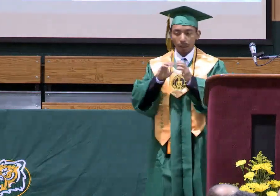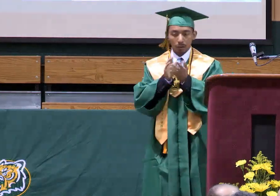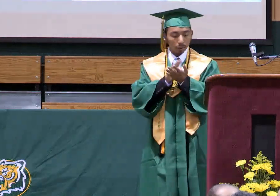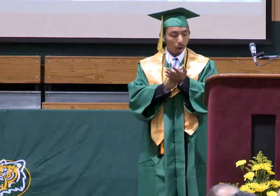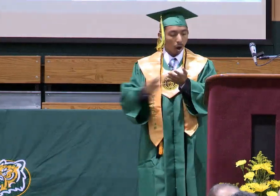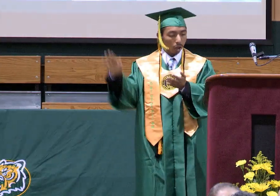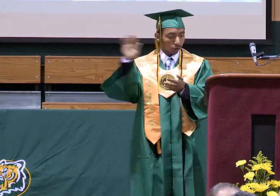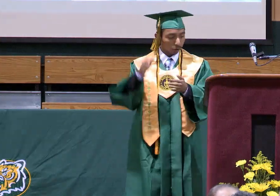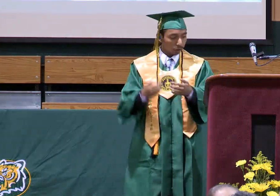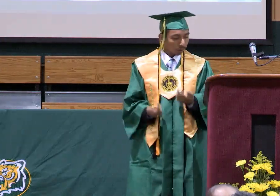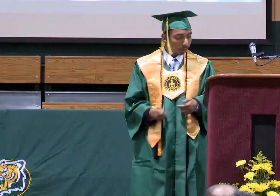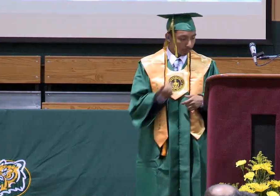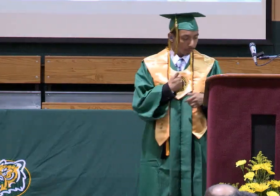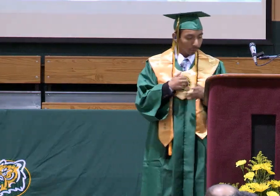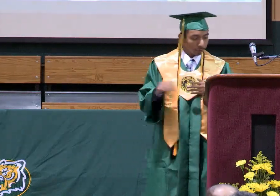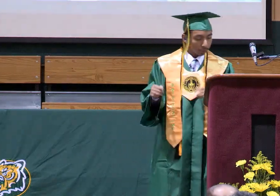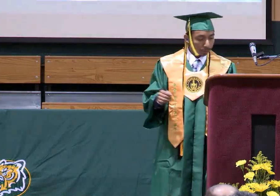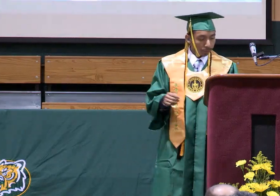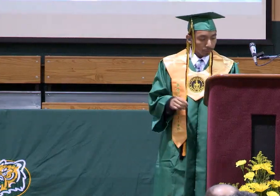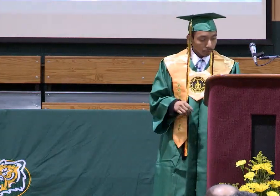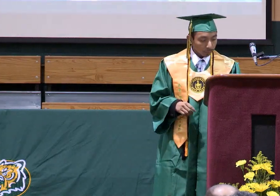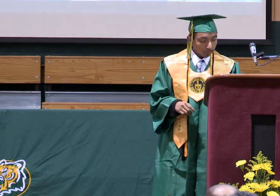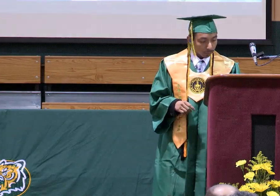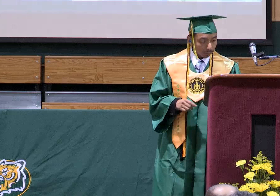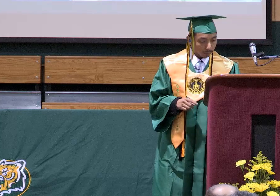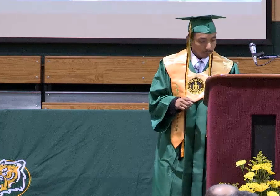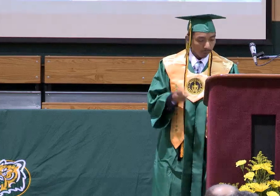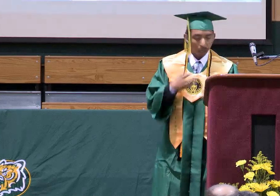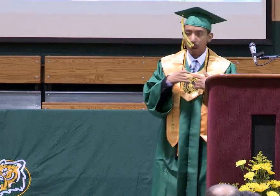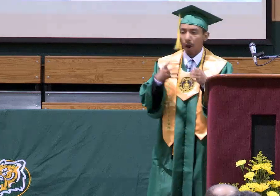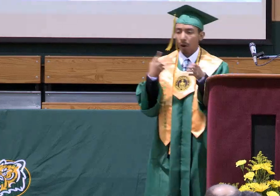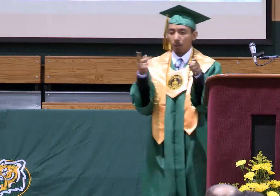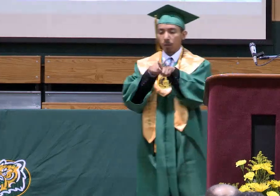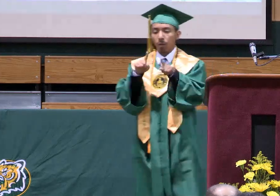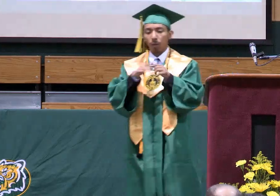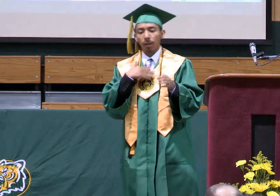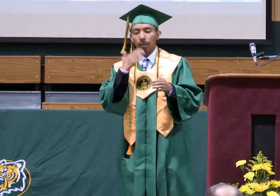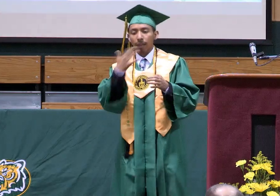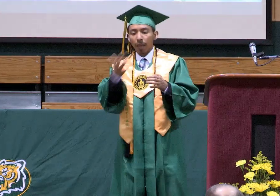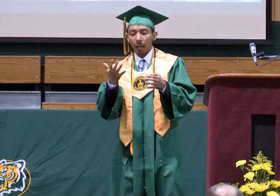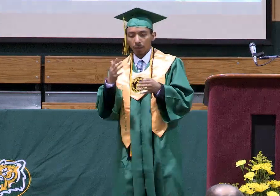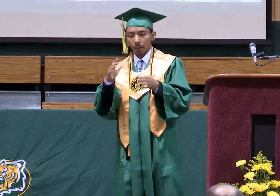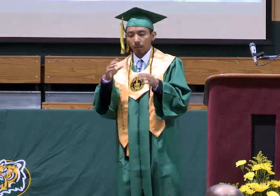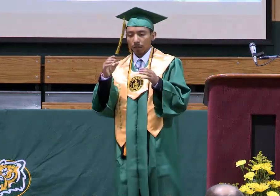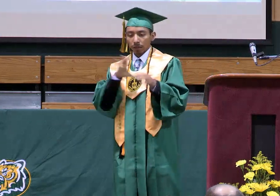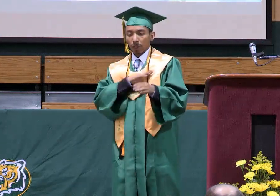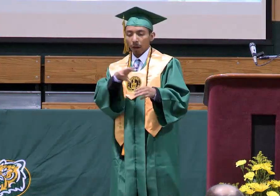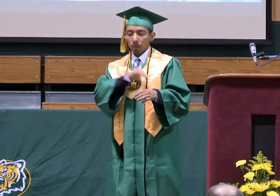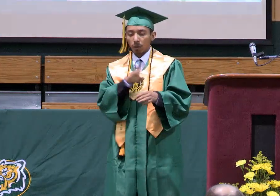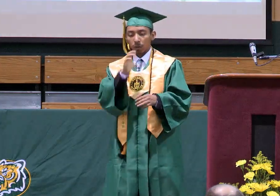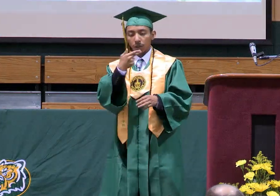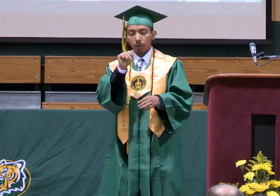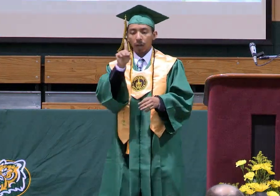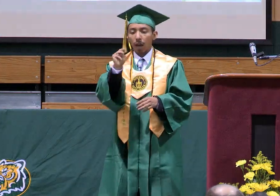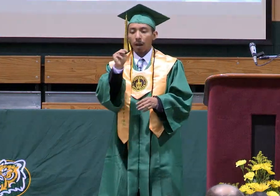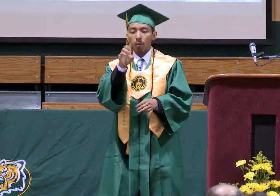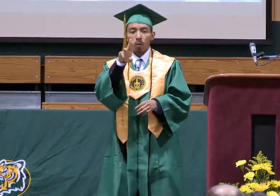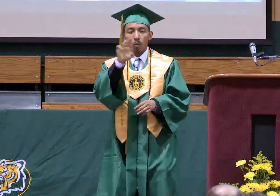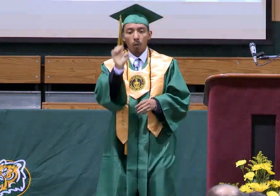The classes have helped to prepare me for post-secondary or college work. So I'd also like to say thank you to